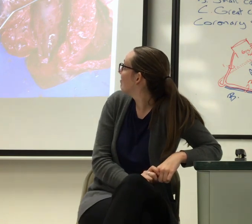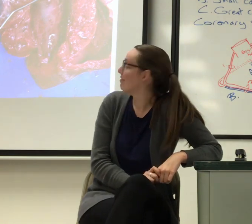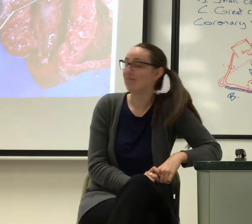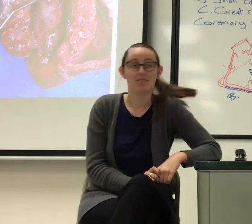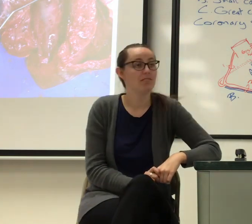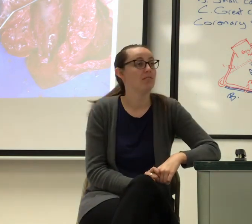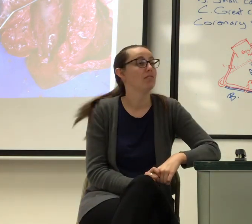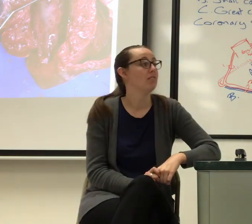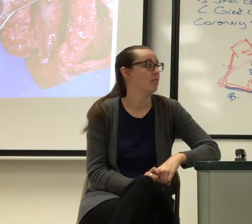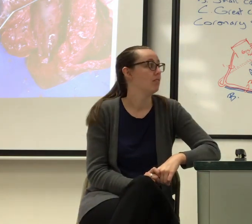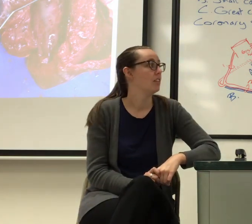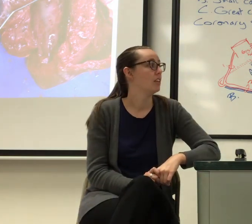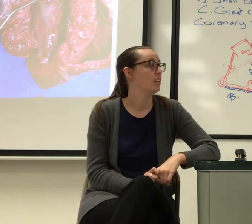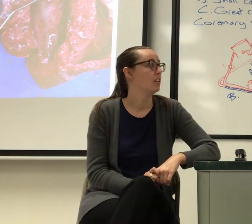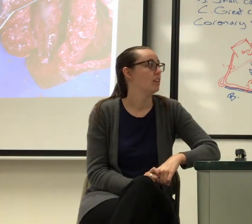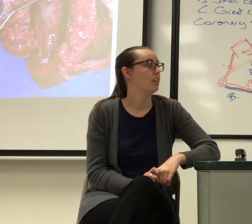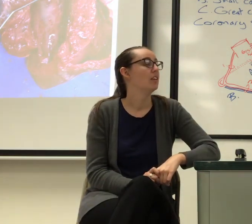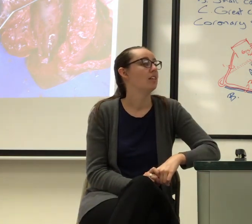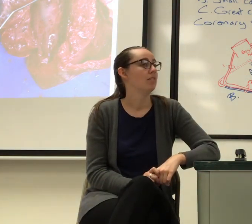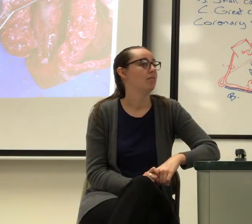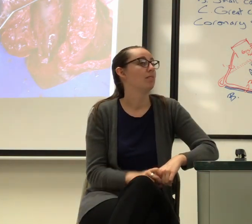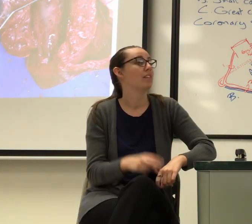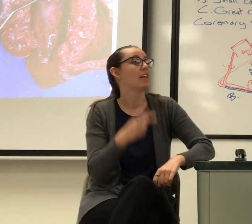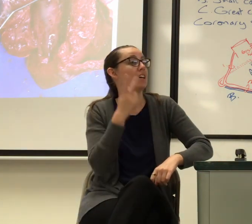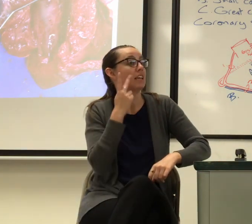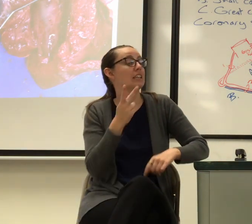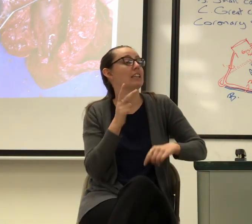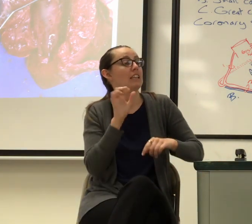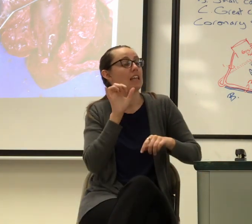I mean, do you see how it's separated from the heart wall there?